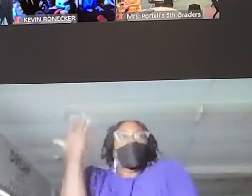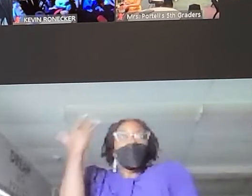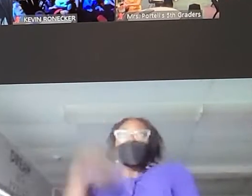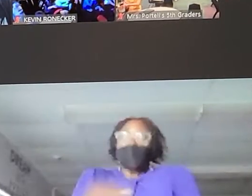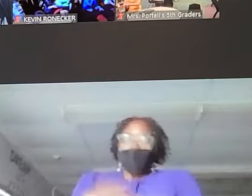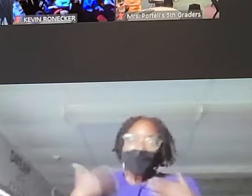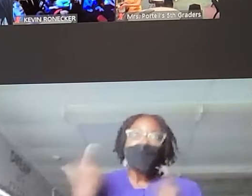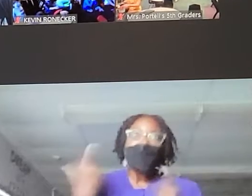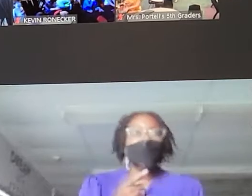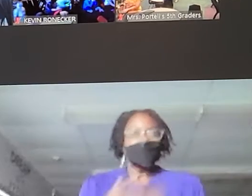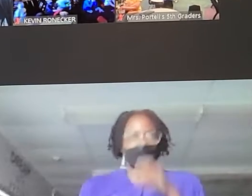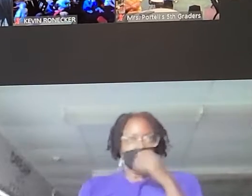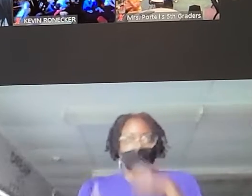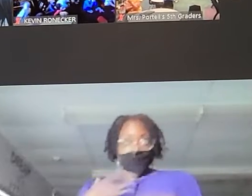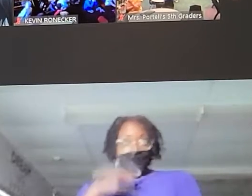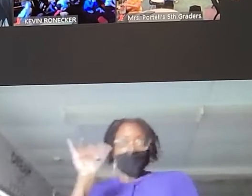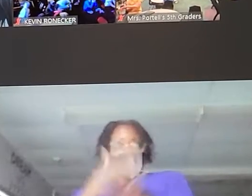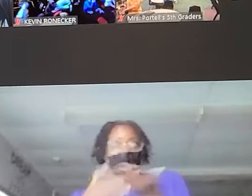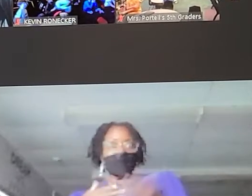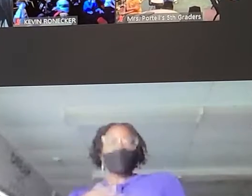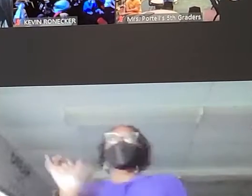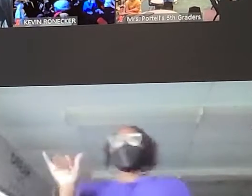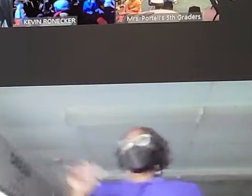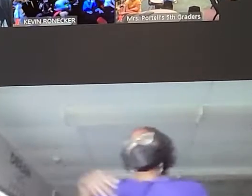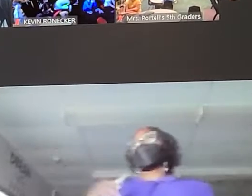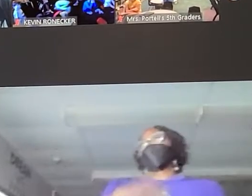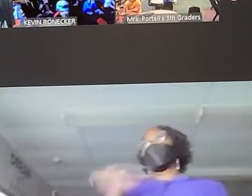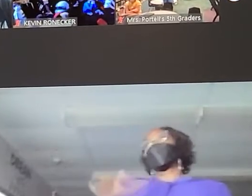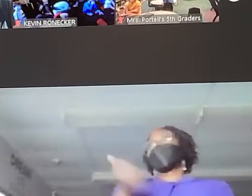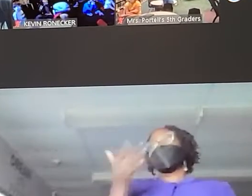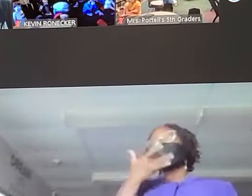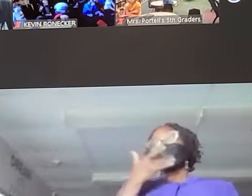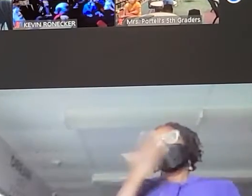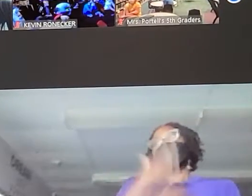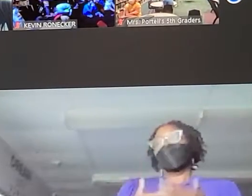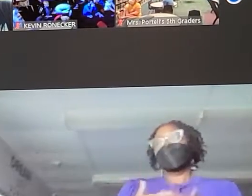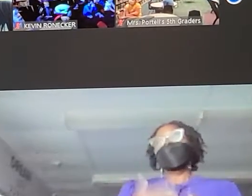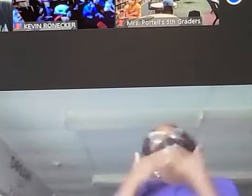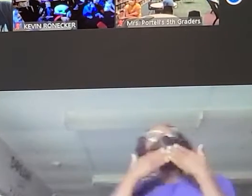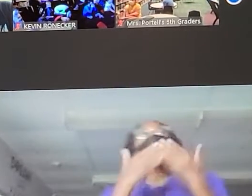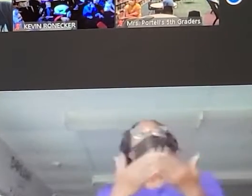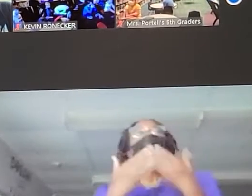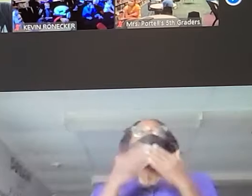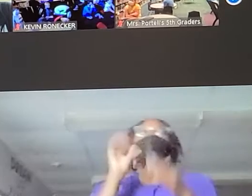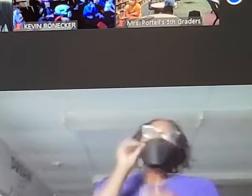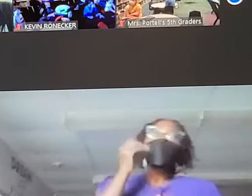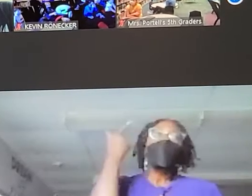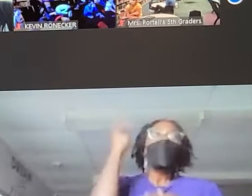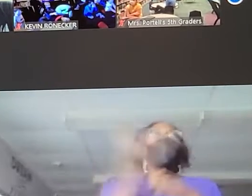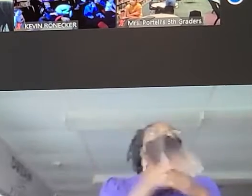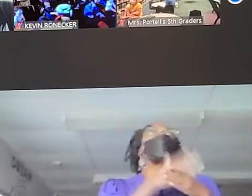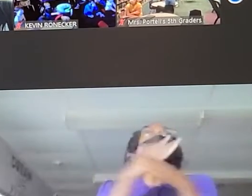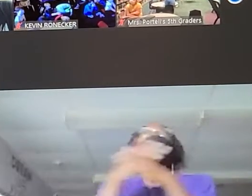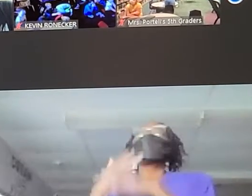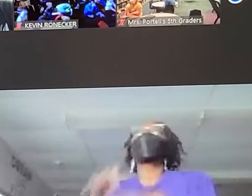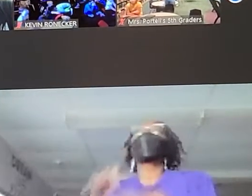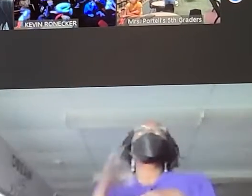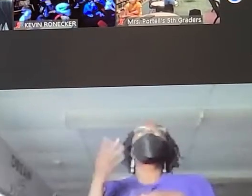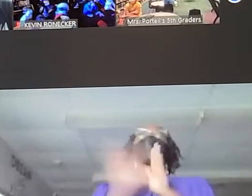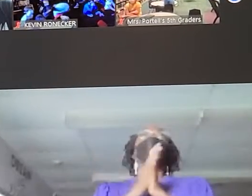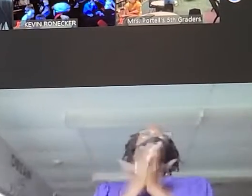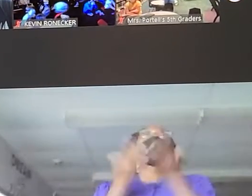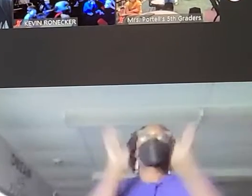You remember that part? Yeah, that was my other favorite part. Thank you, Olivia, for sharing such a wonderful book.